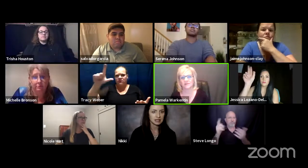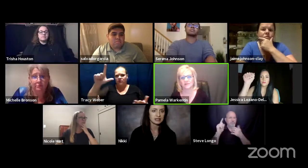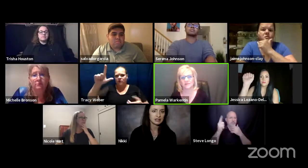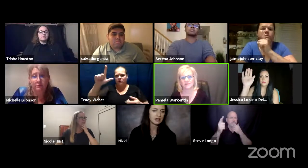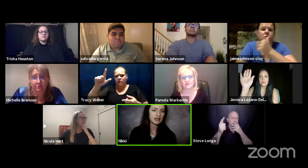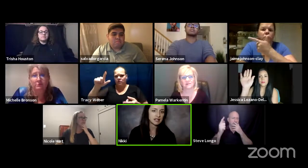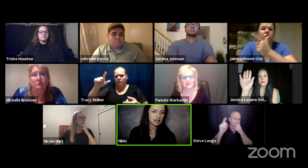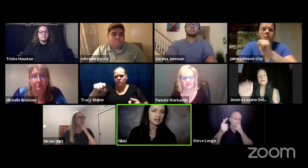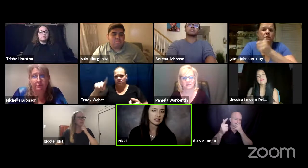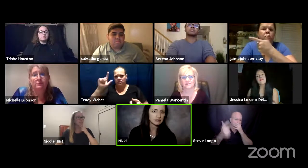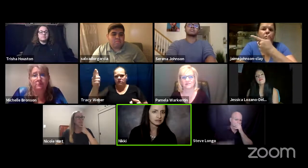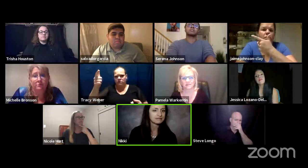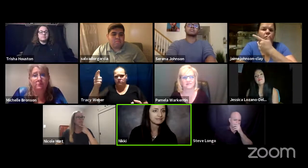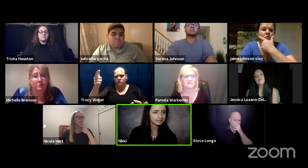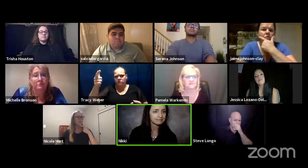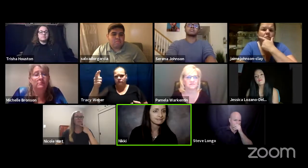is Steve. I second it.